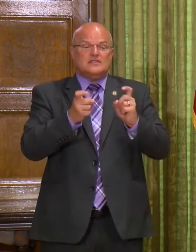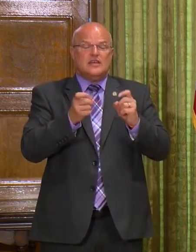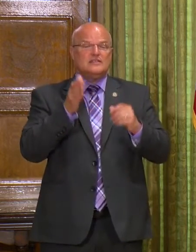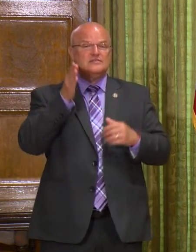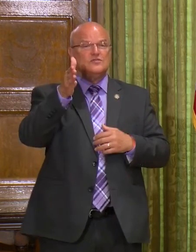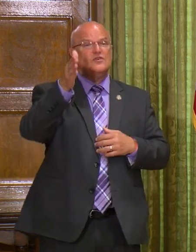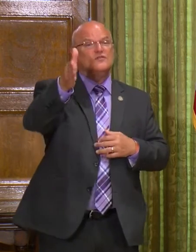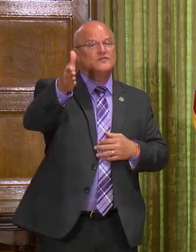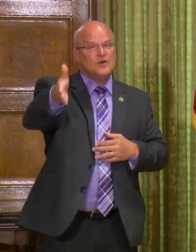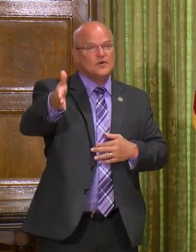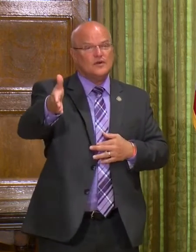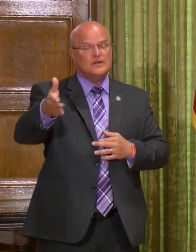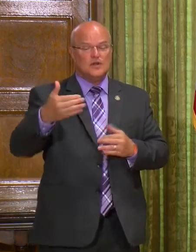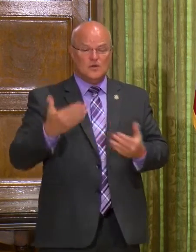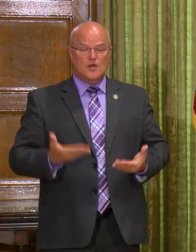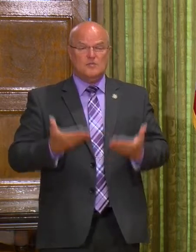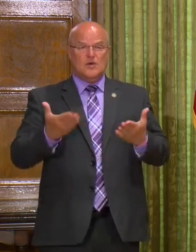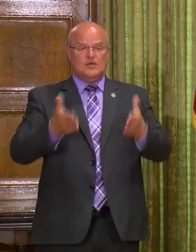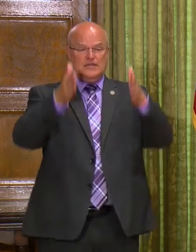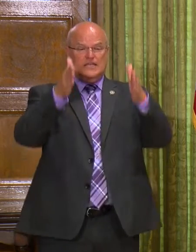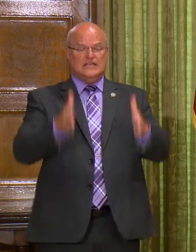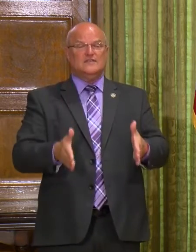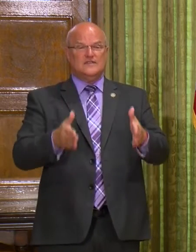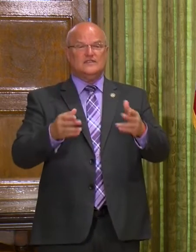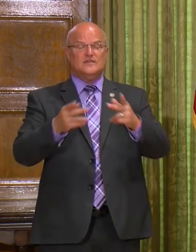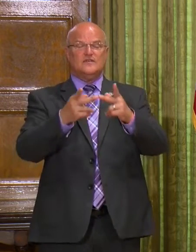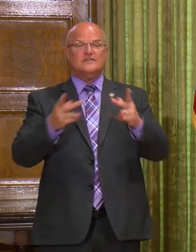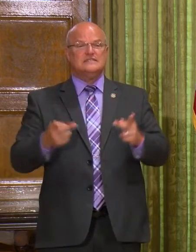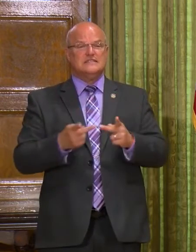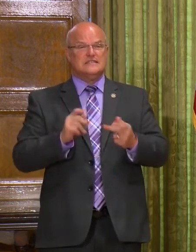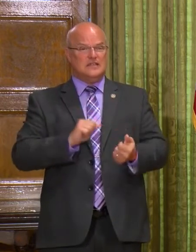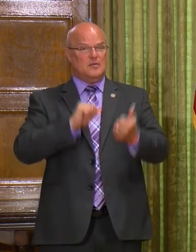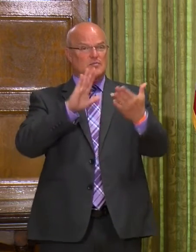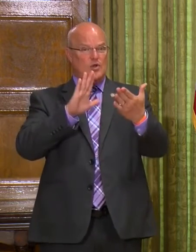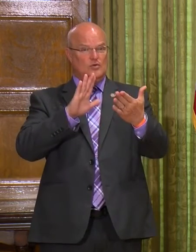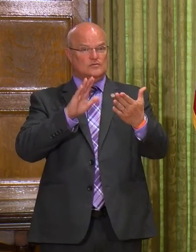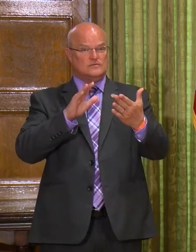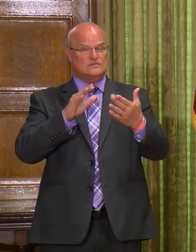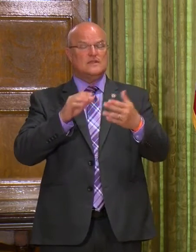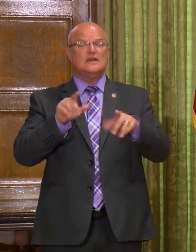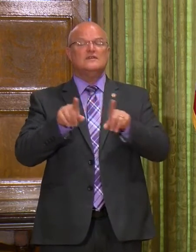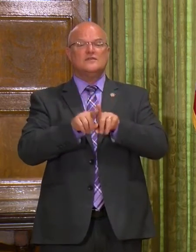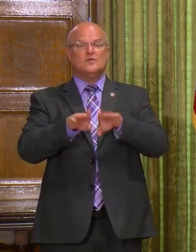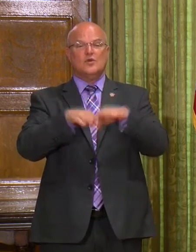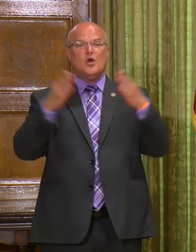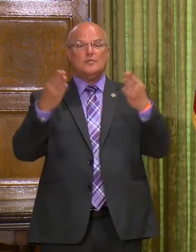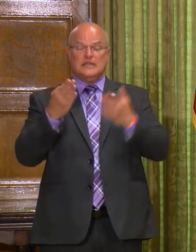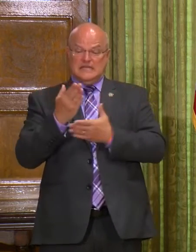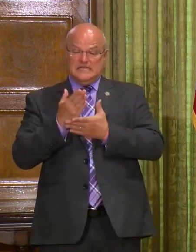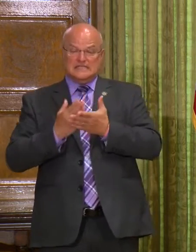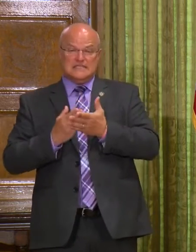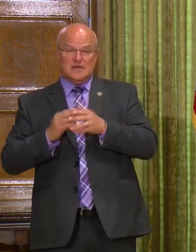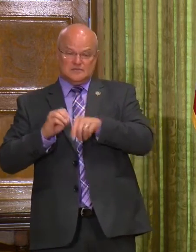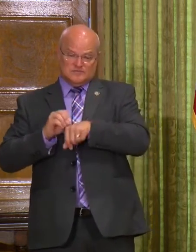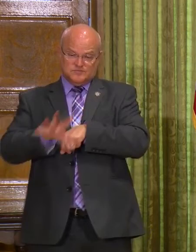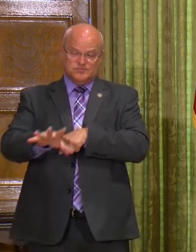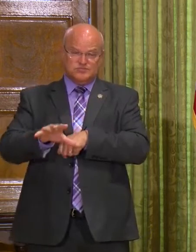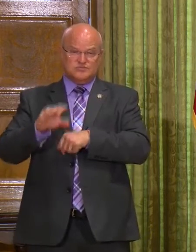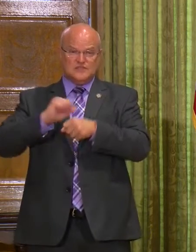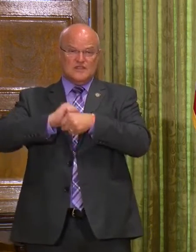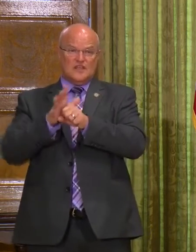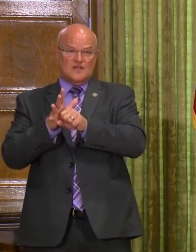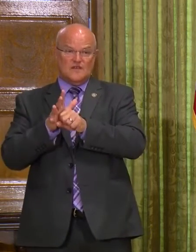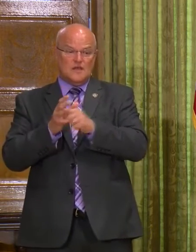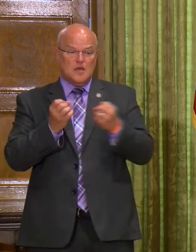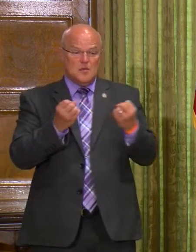forward. We have proposed an individual facility approach for reopening. As the governor stated, some facilities have been affected by the virus,